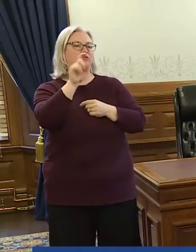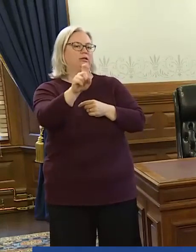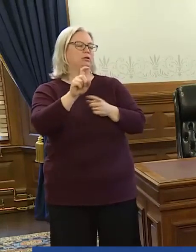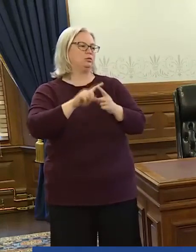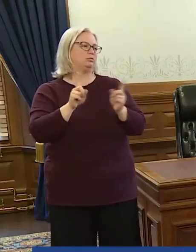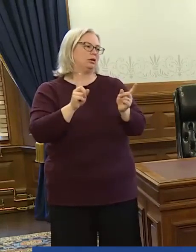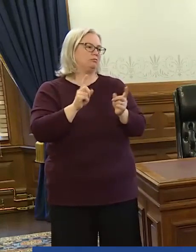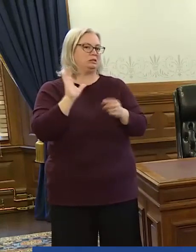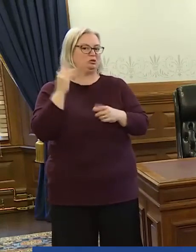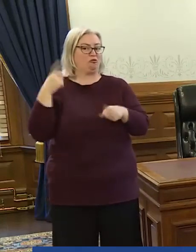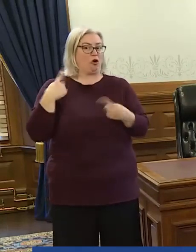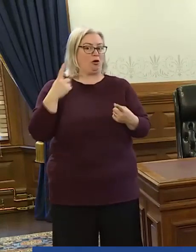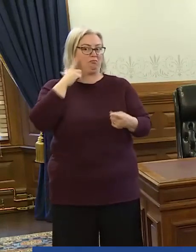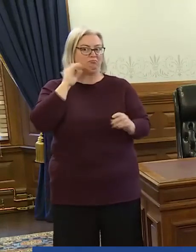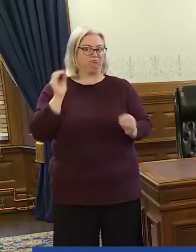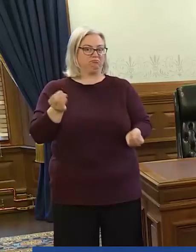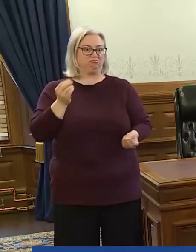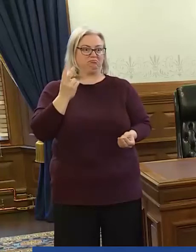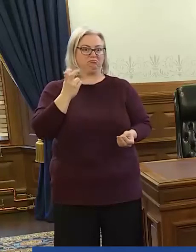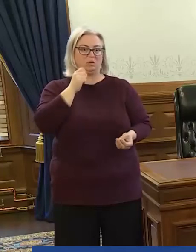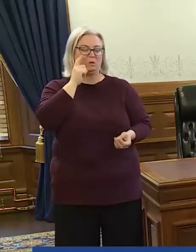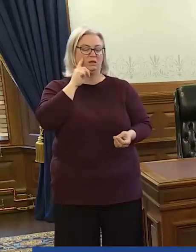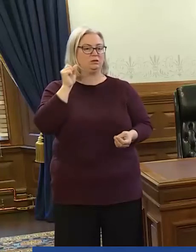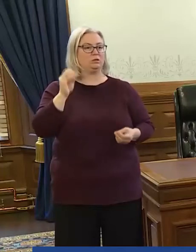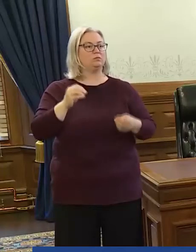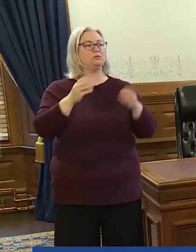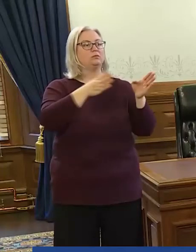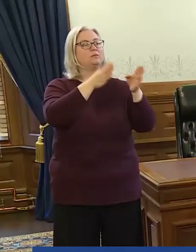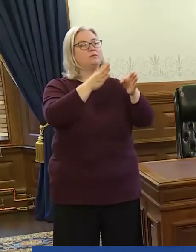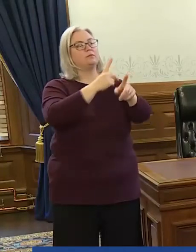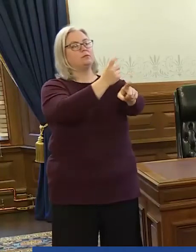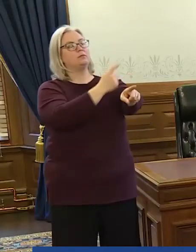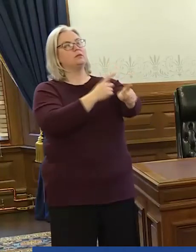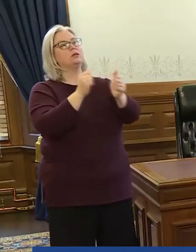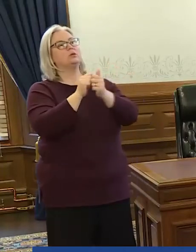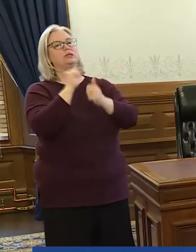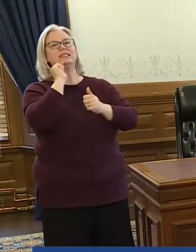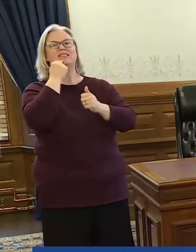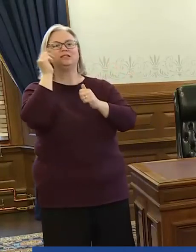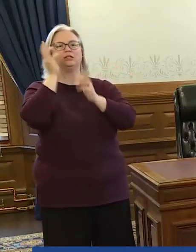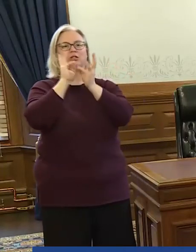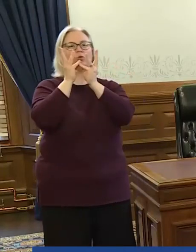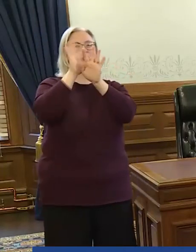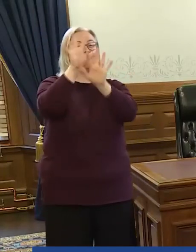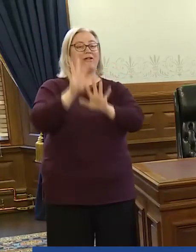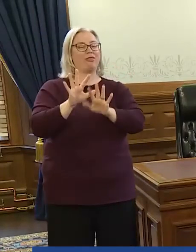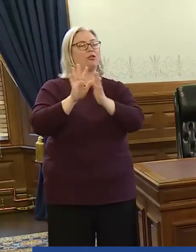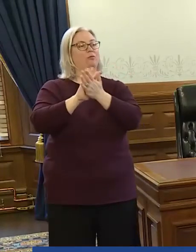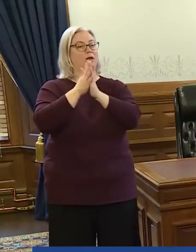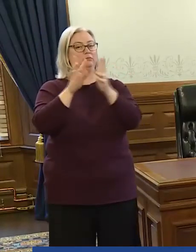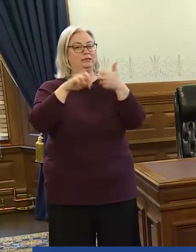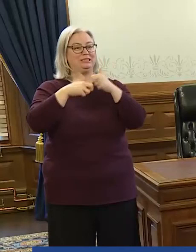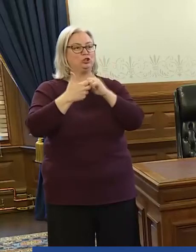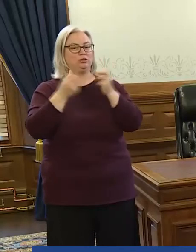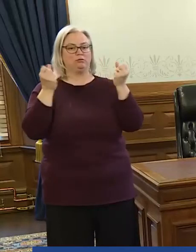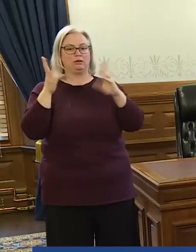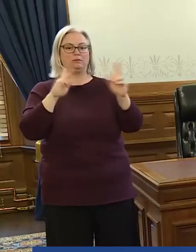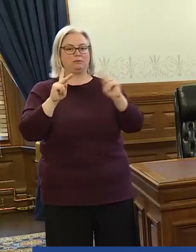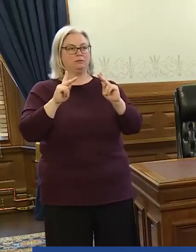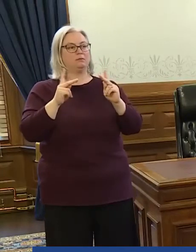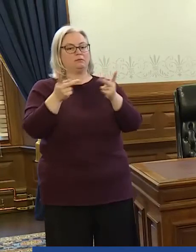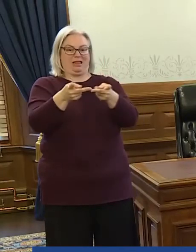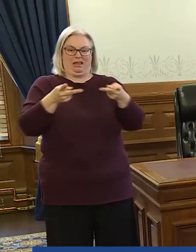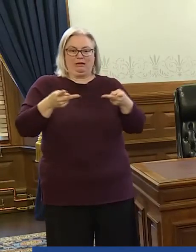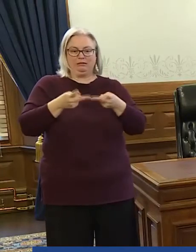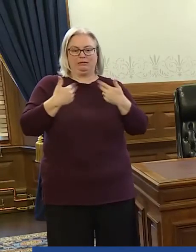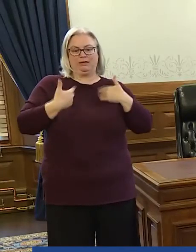that, but so far I don't believe we've had to do it. Governor, with severe weather starting to become an issue, a lot of these places have